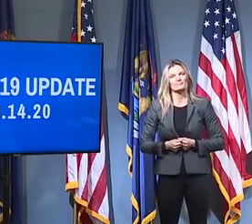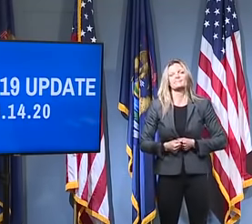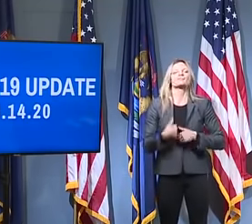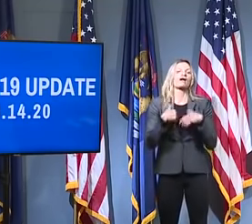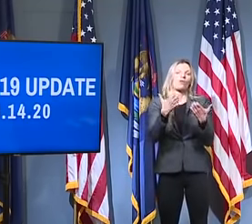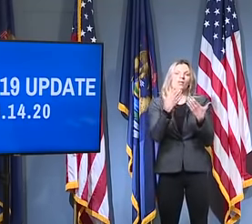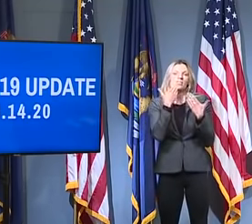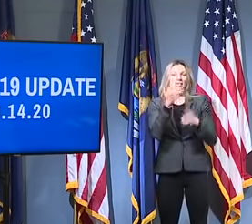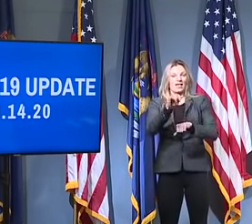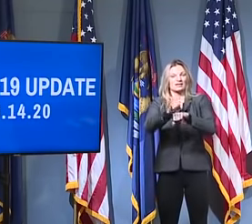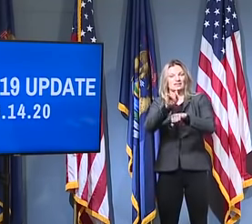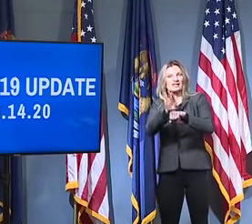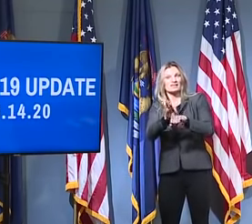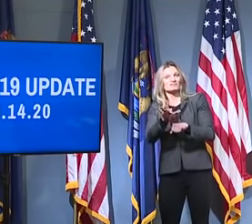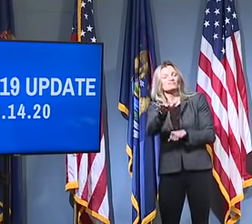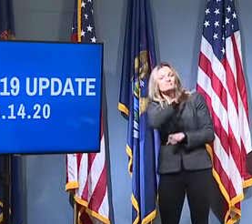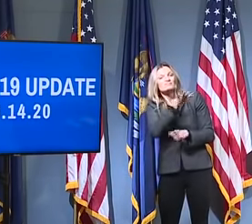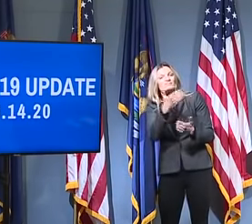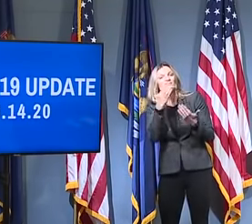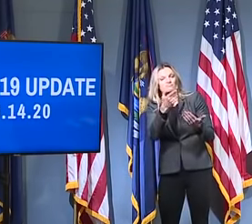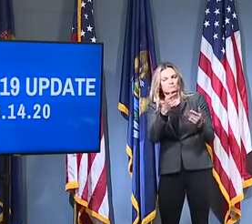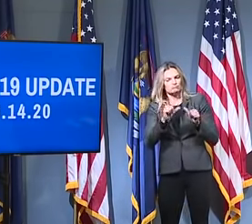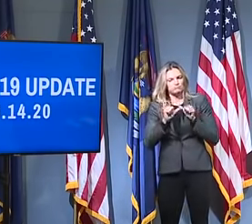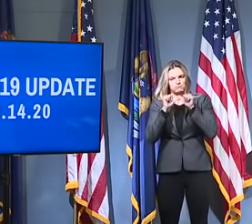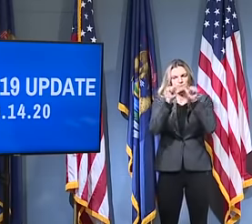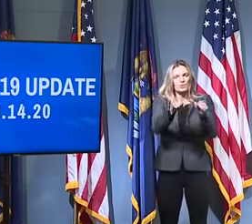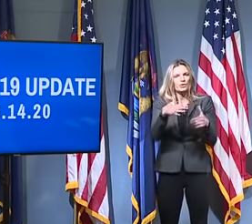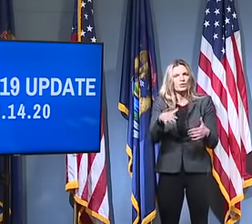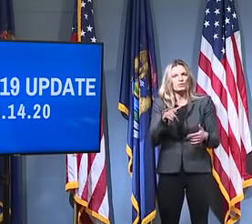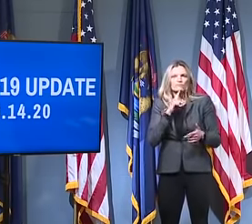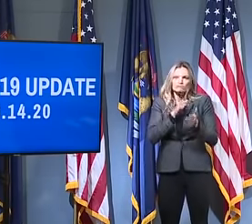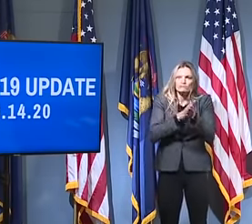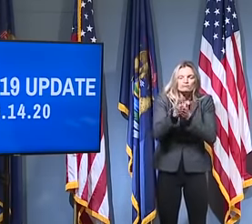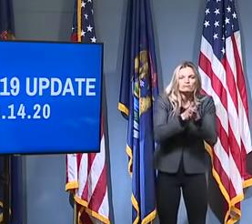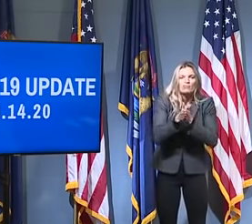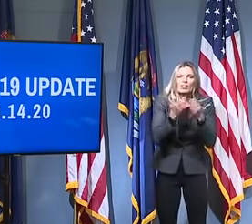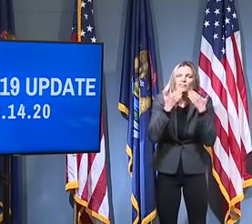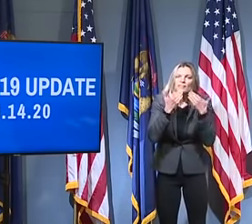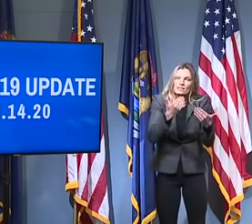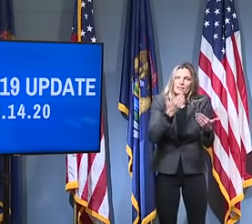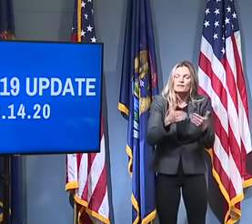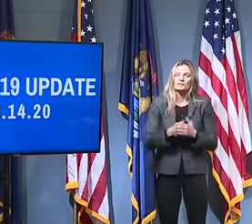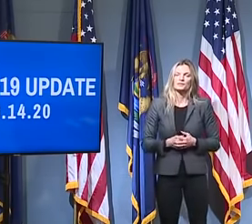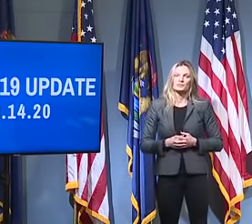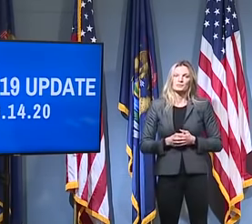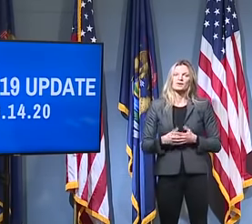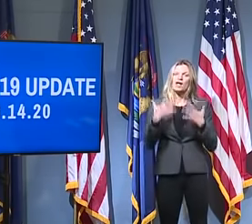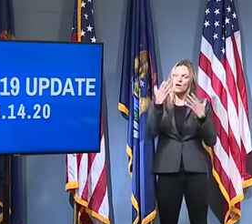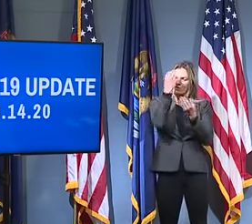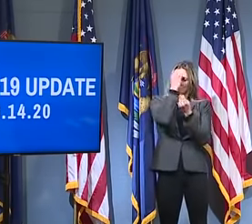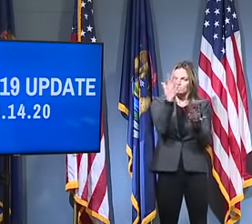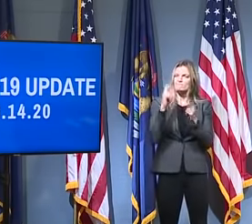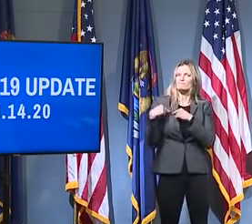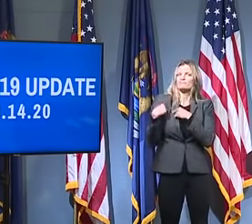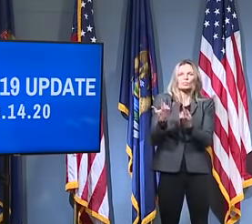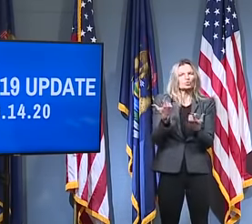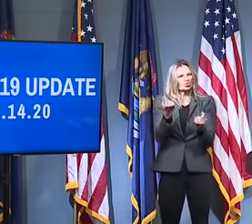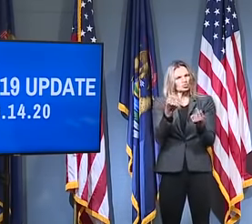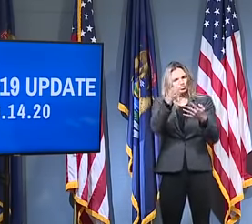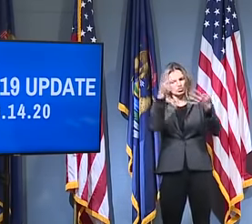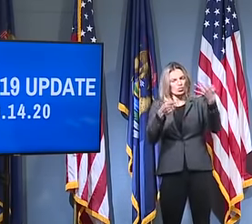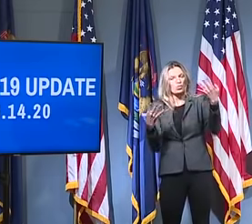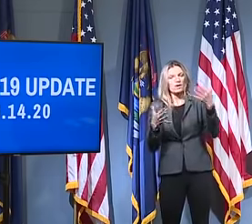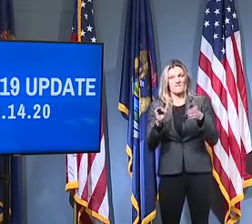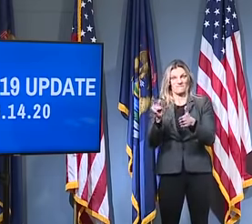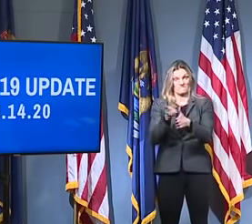only thank the task force members for their continued engagement, but also to highlight much of the work that's been done to this point. One of the first